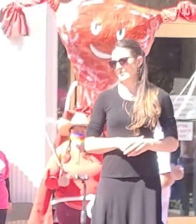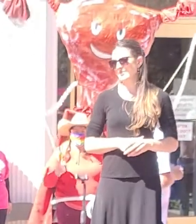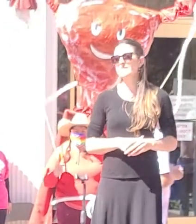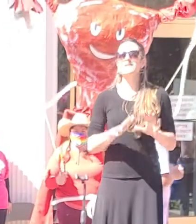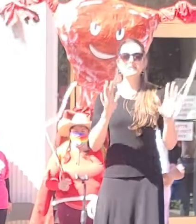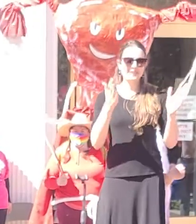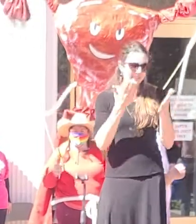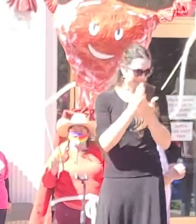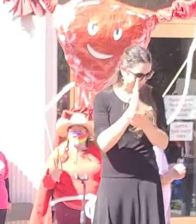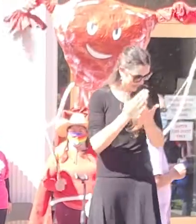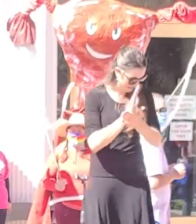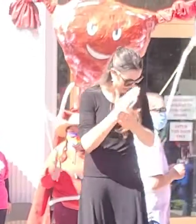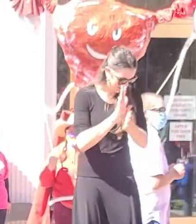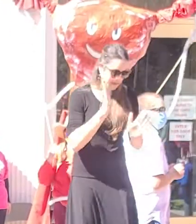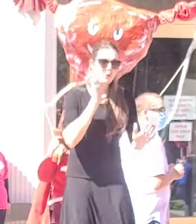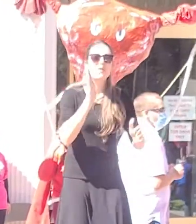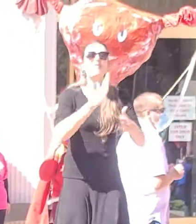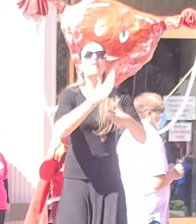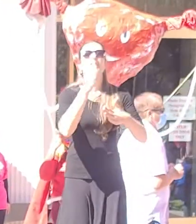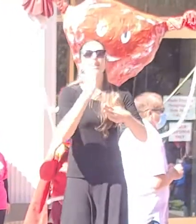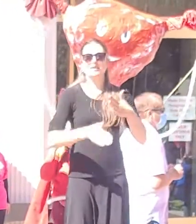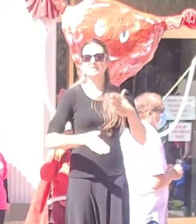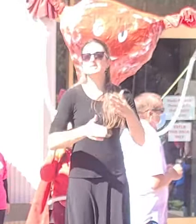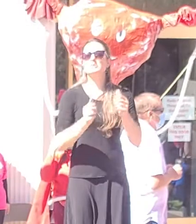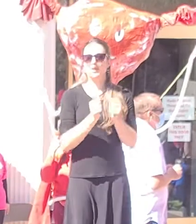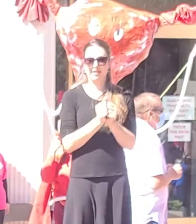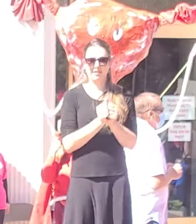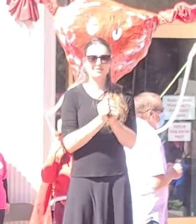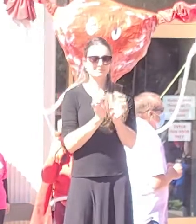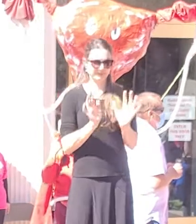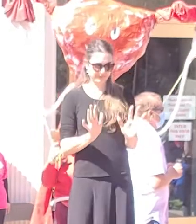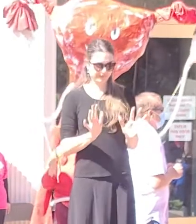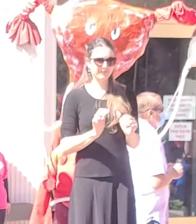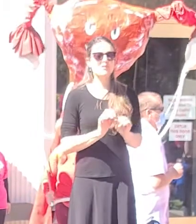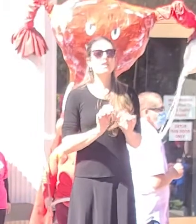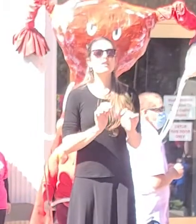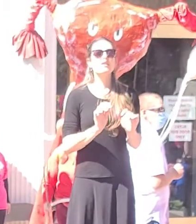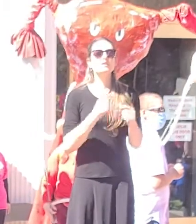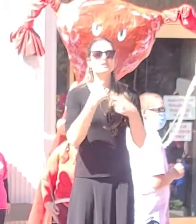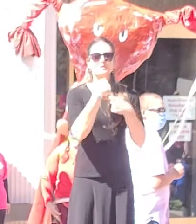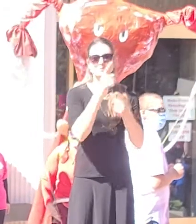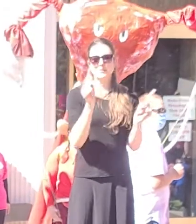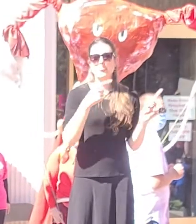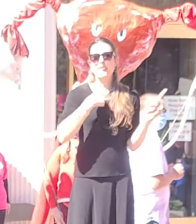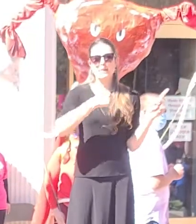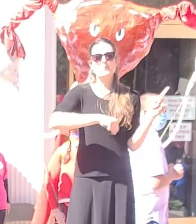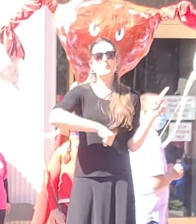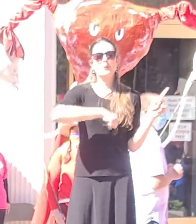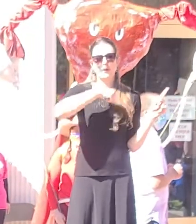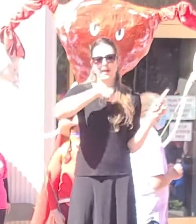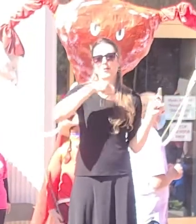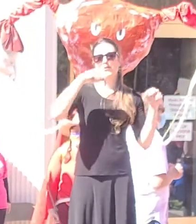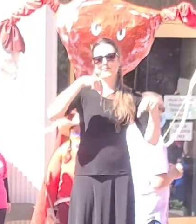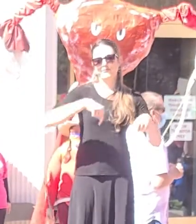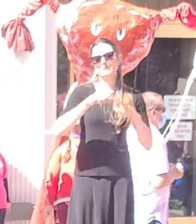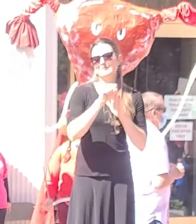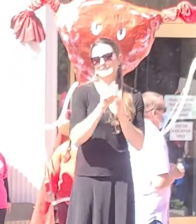All right, I'm going to end with, I am proud of this state.